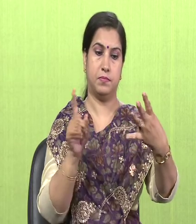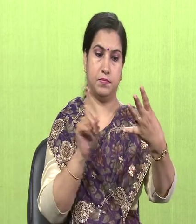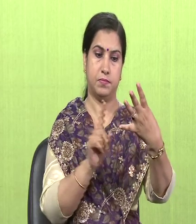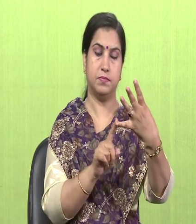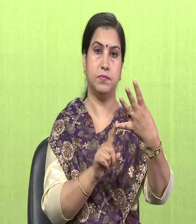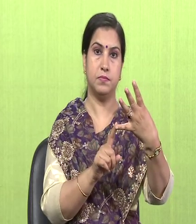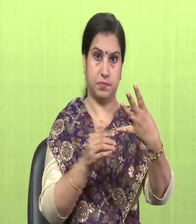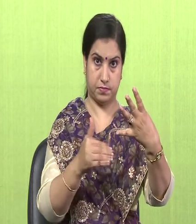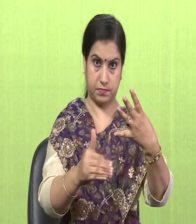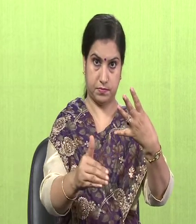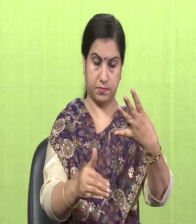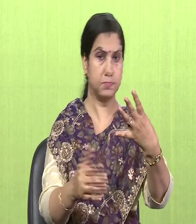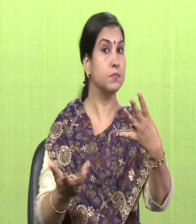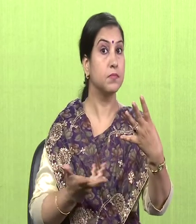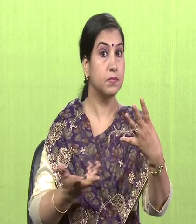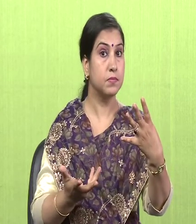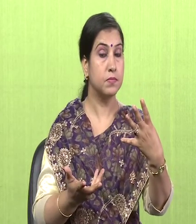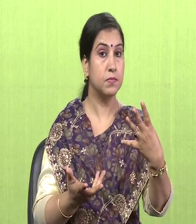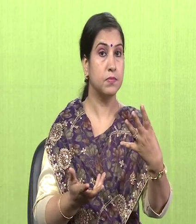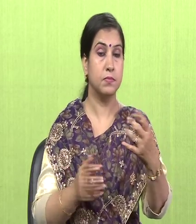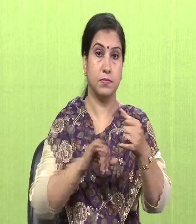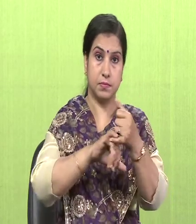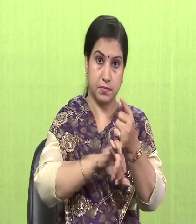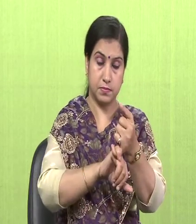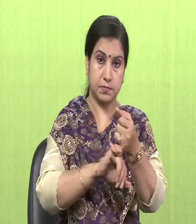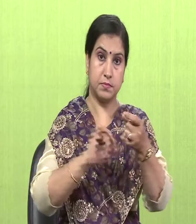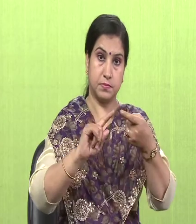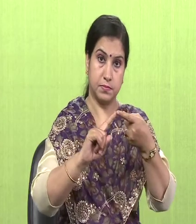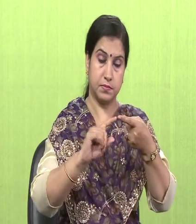and the fourth word is secularism.